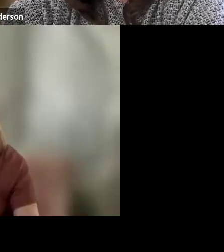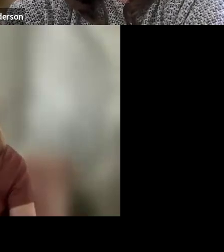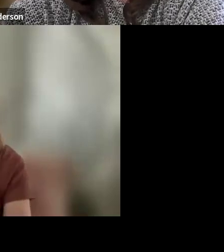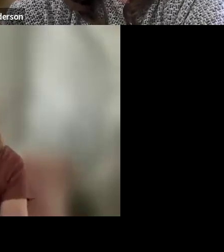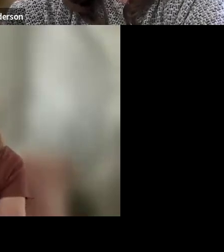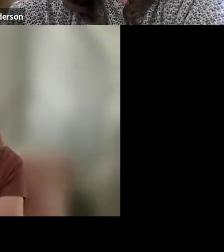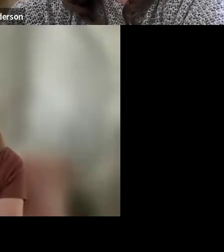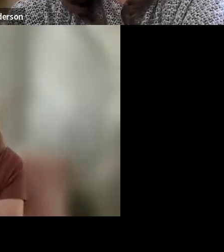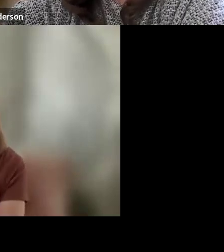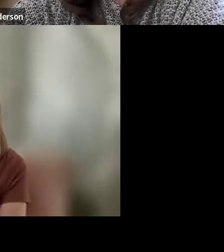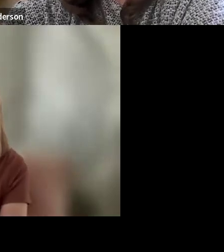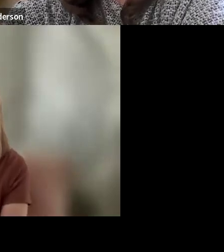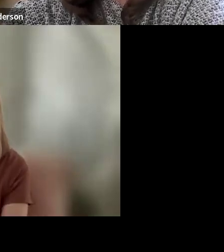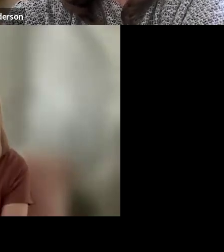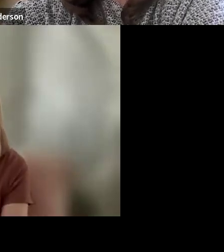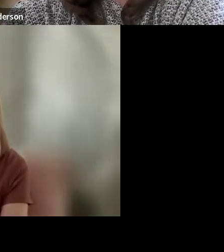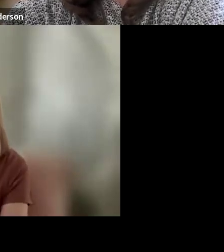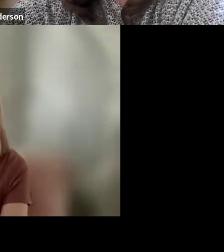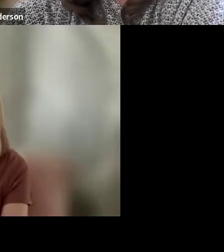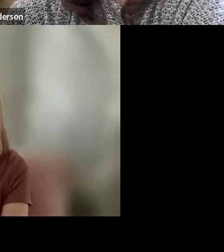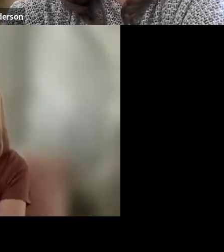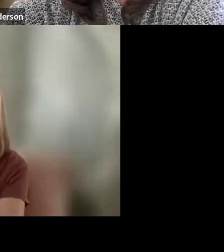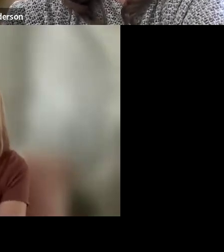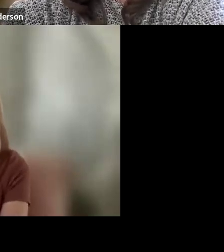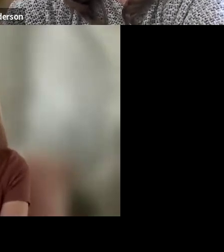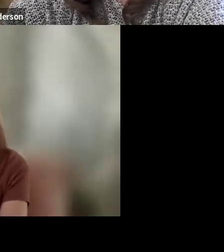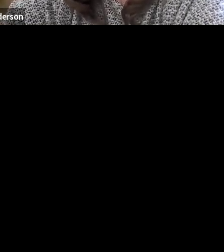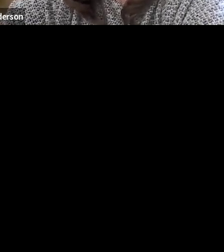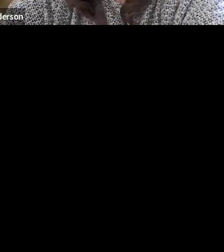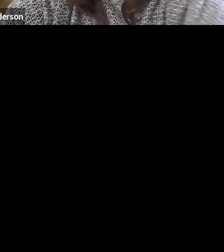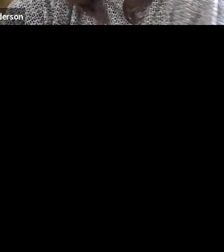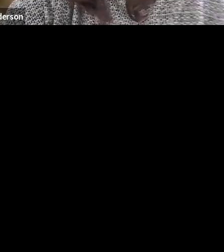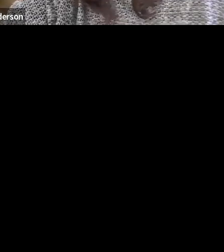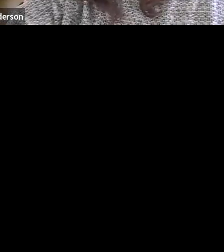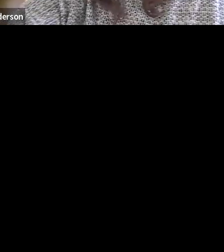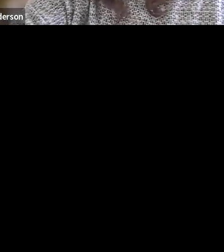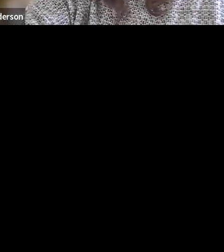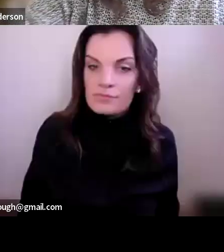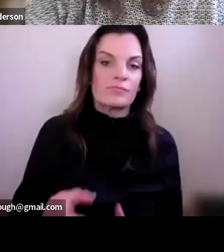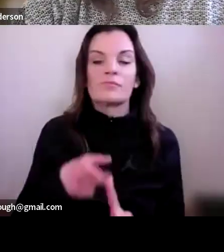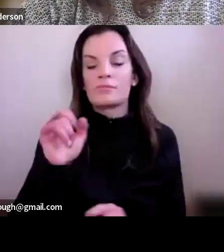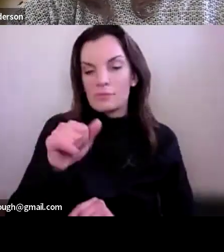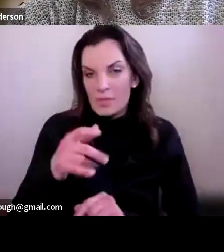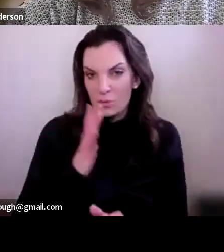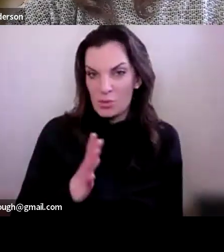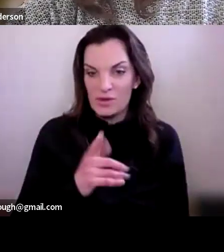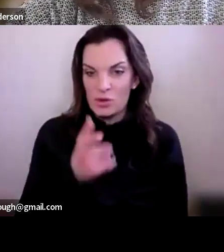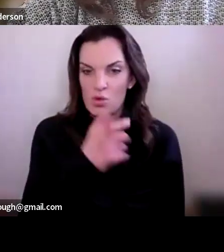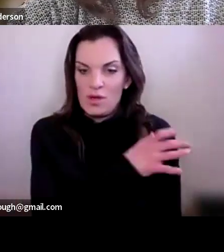yeah, and hearing Jackie's story, coming from the perspective of a previous clinician,